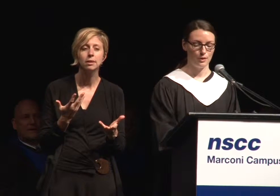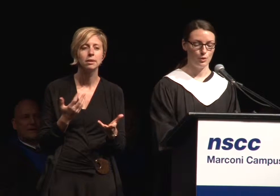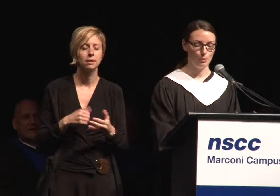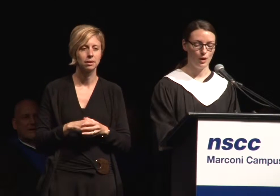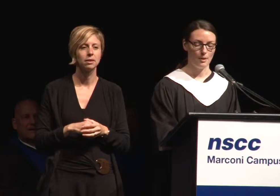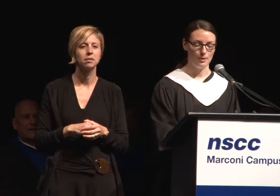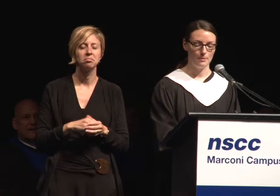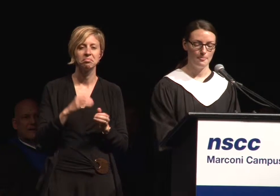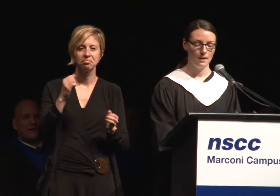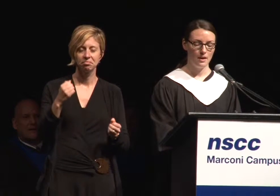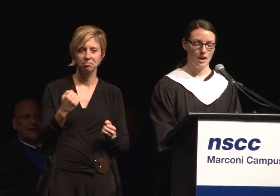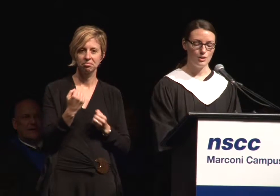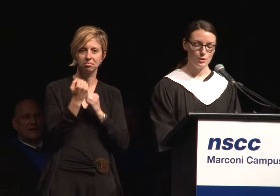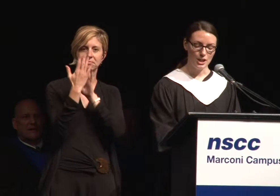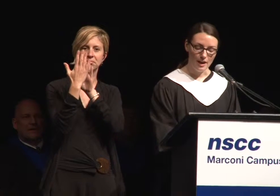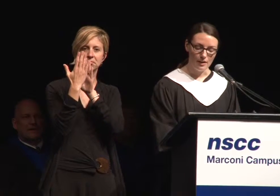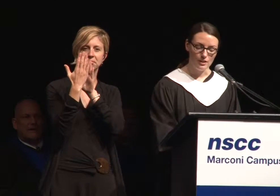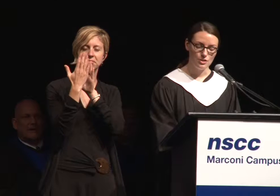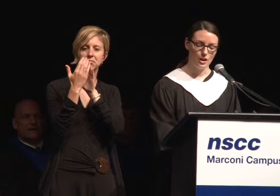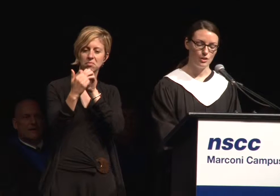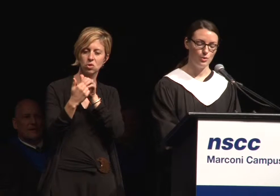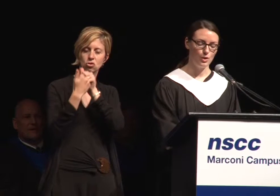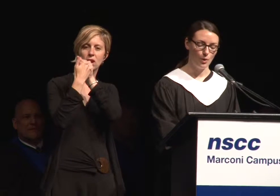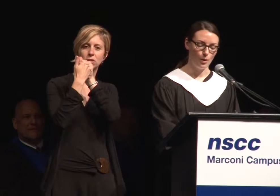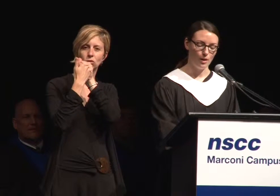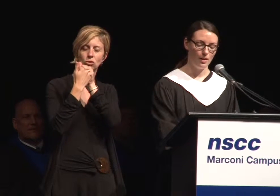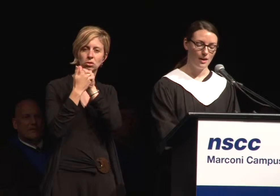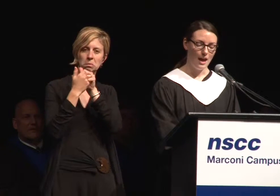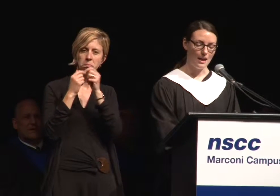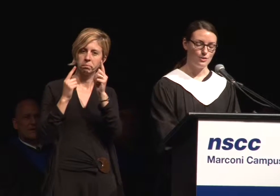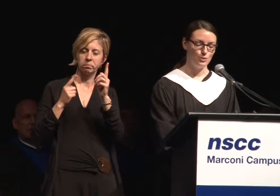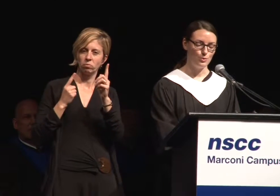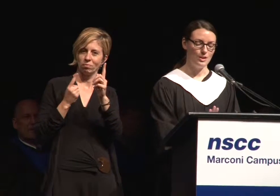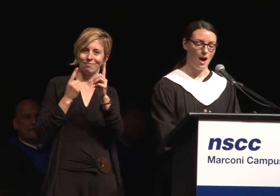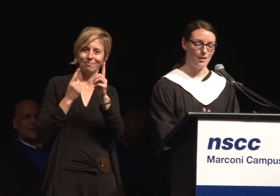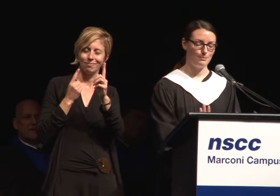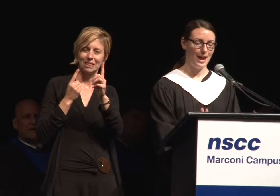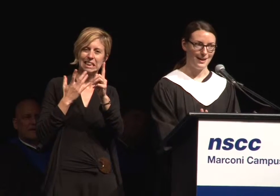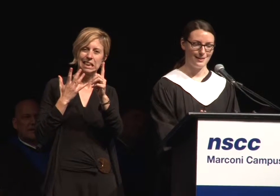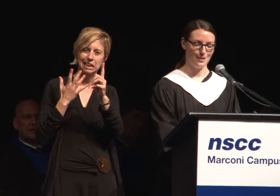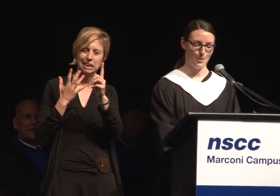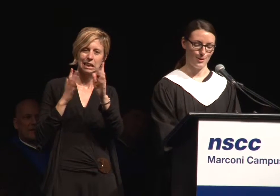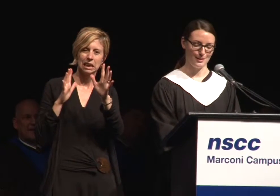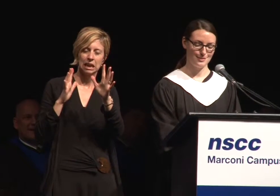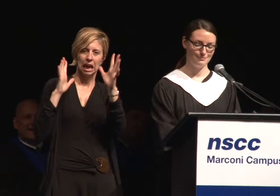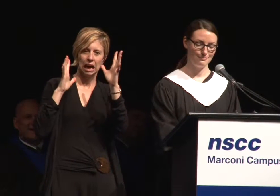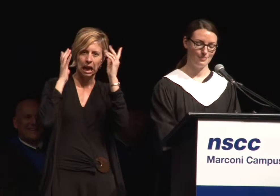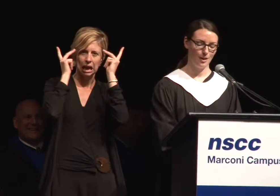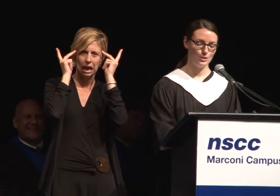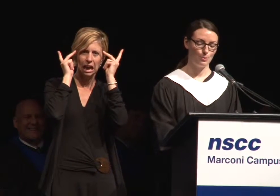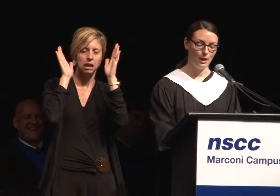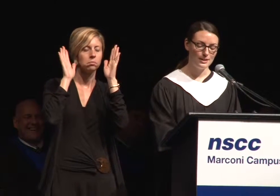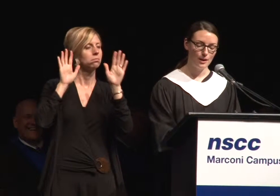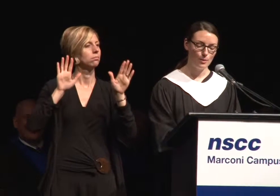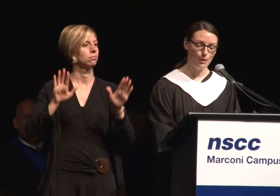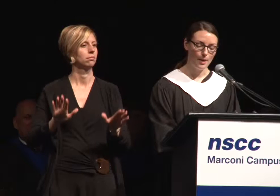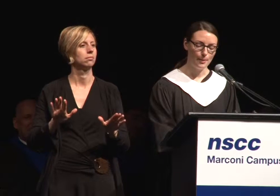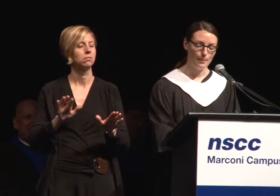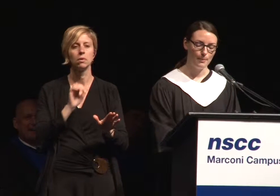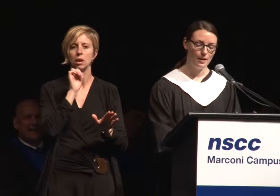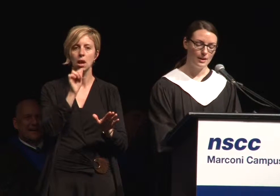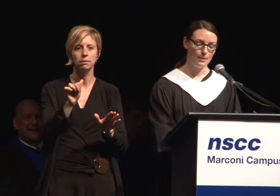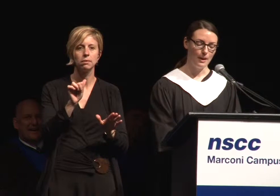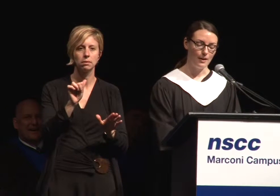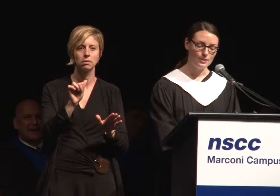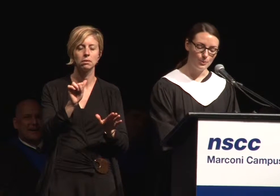faced with a new problem, a new challenge, a new goal, and to not panic about it. To break down the